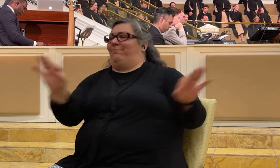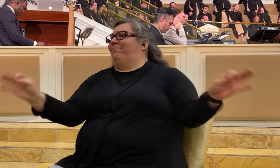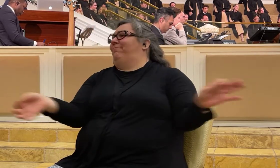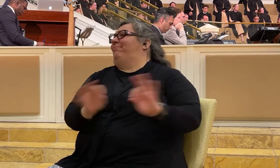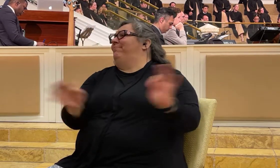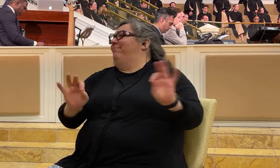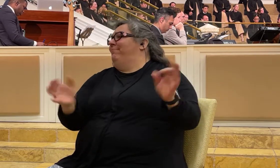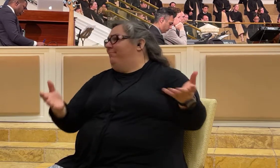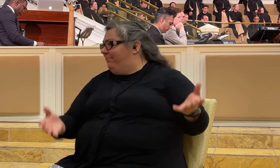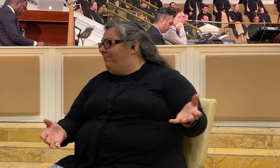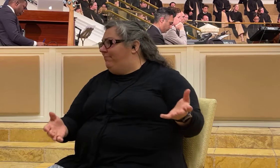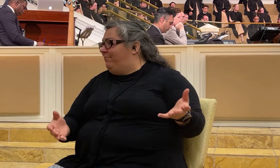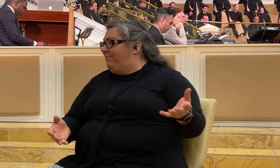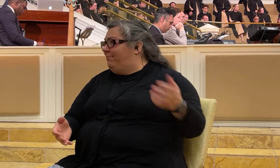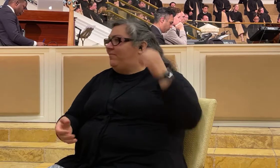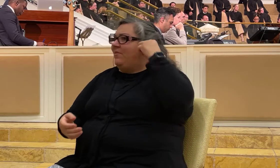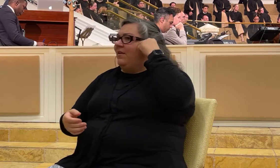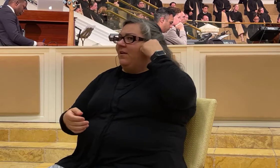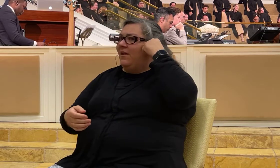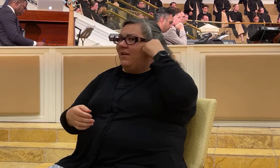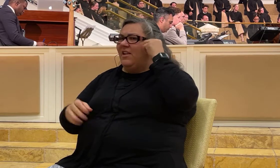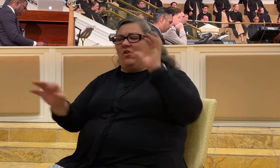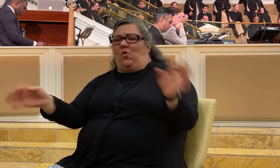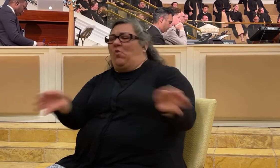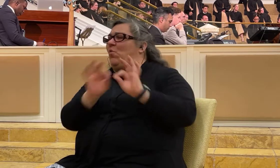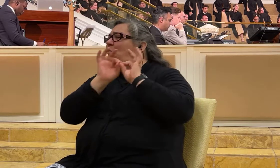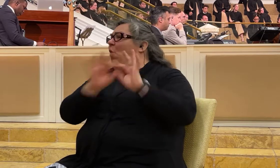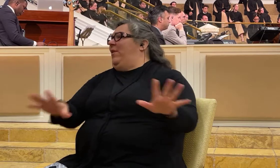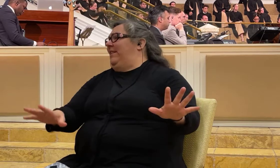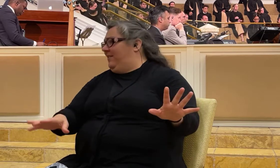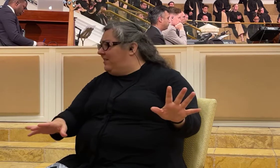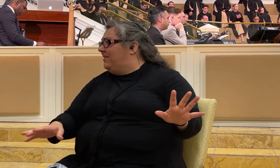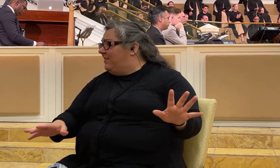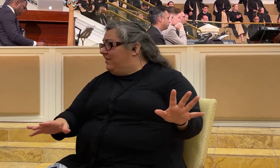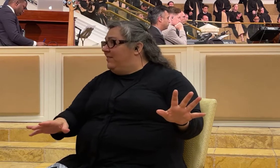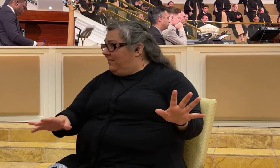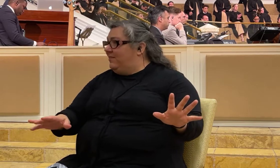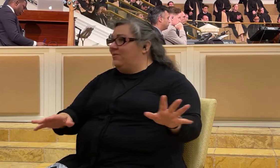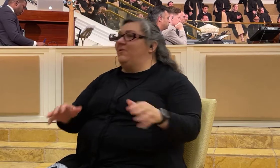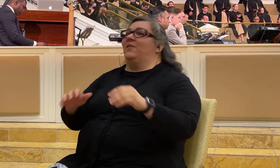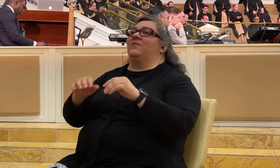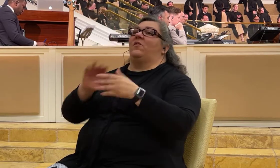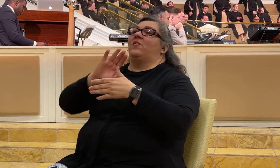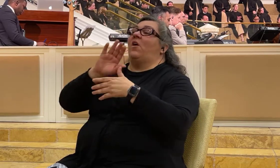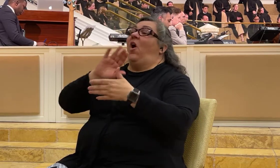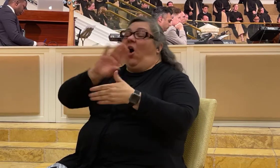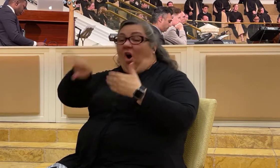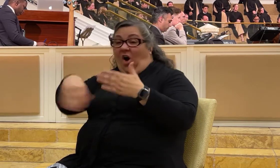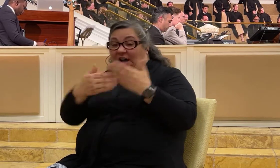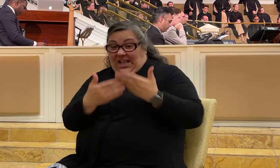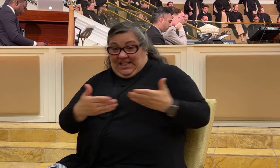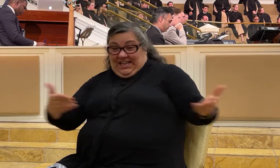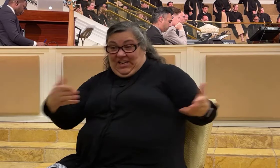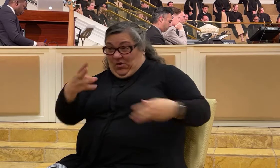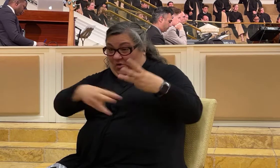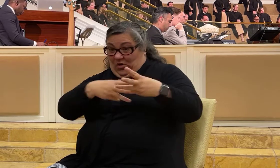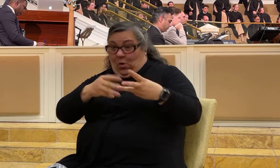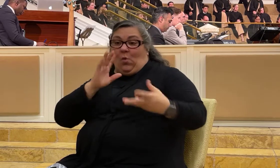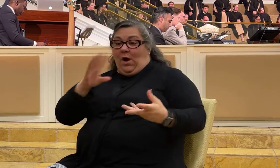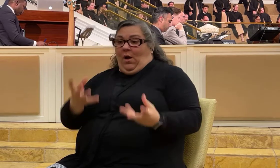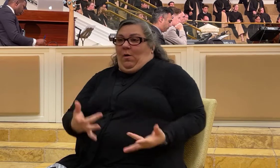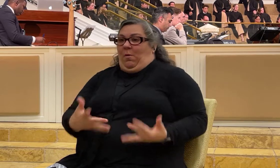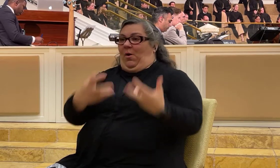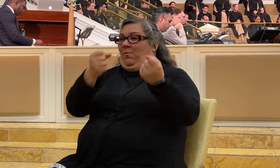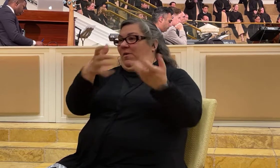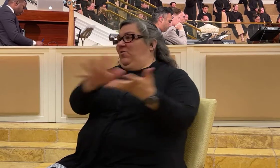doesn't mean squat. It doesn't mean anything. Amen. And so I'm going to go up with a puff of smoke before